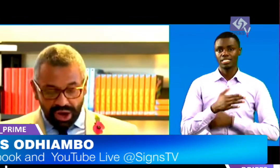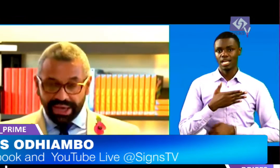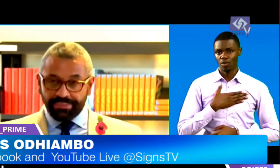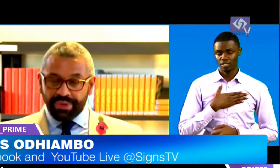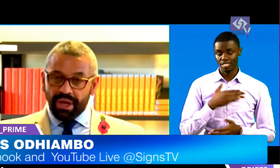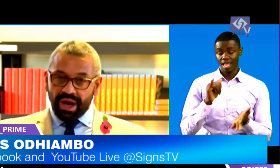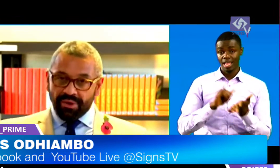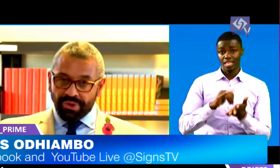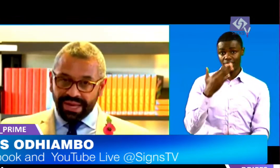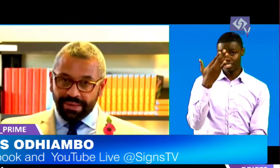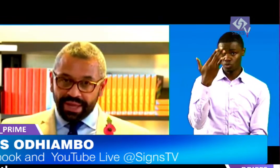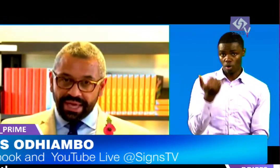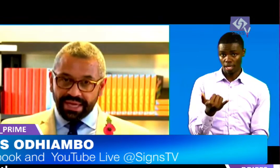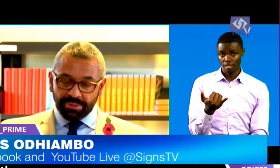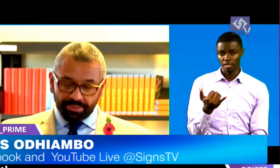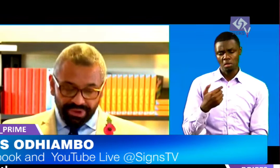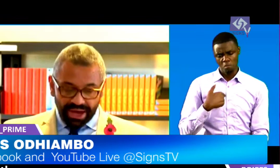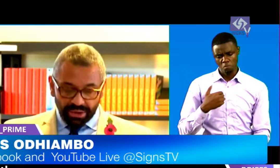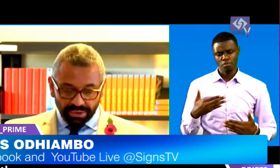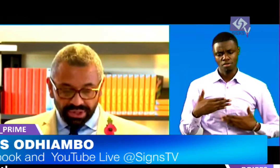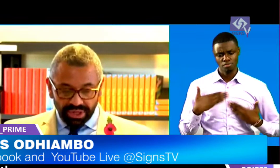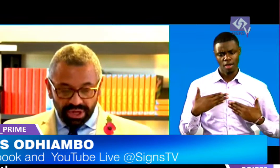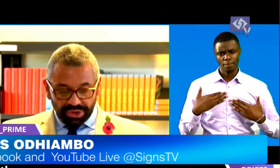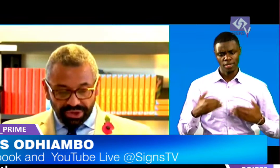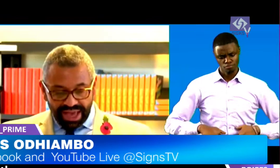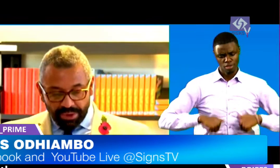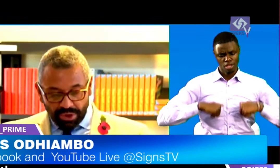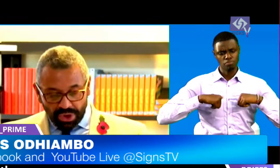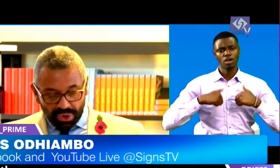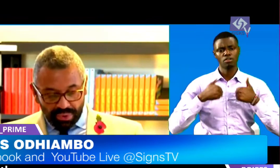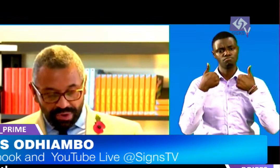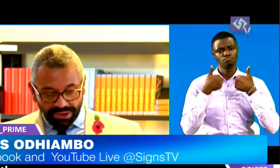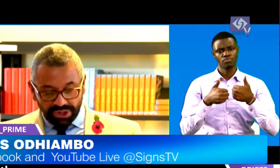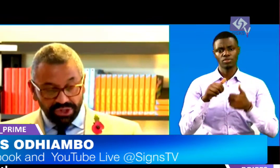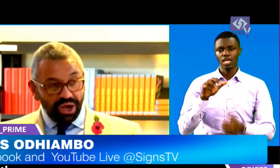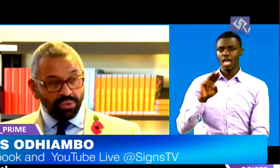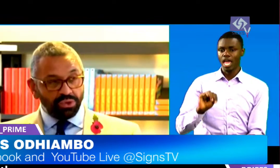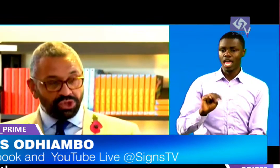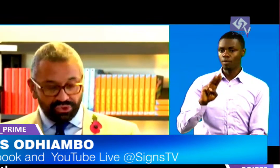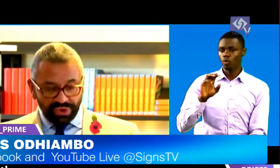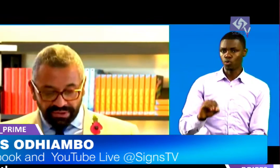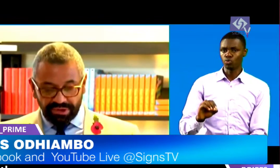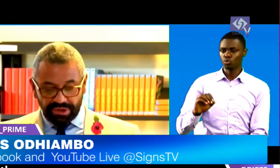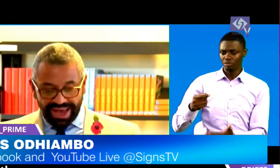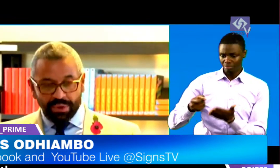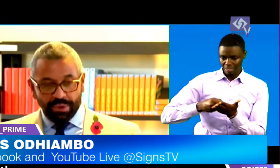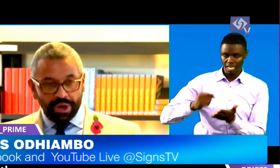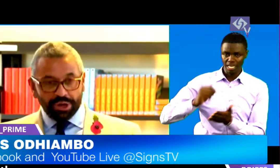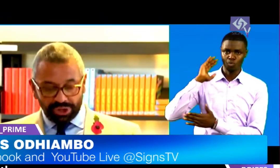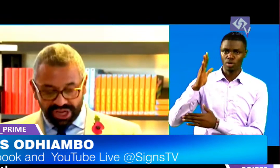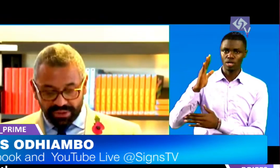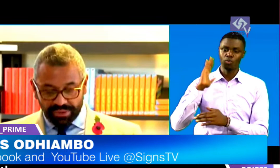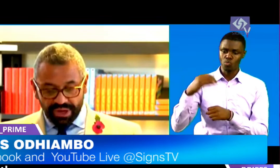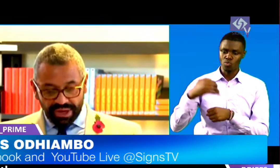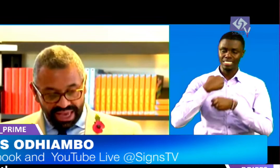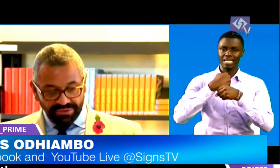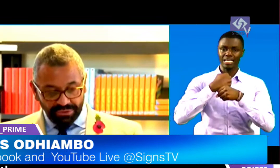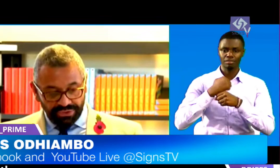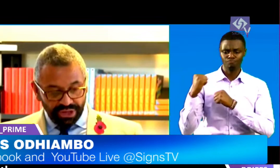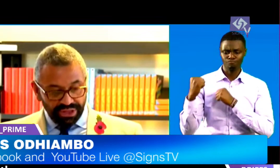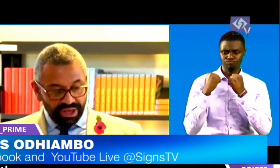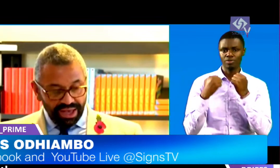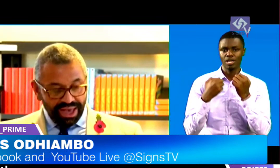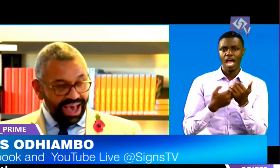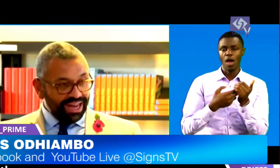is why I'm really pleased and proud that the MOU that we're about to sign will strengthen our partnership